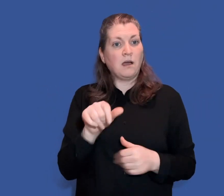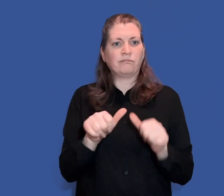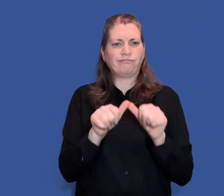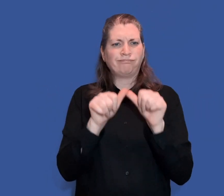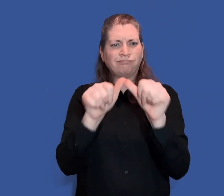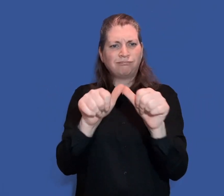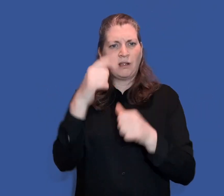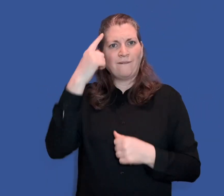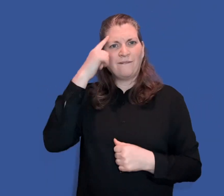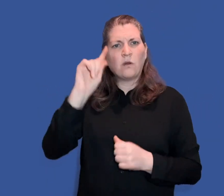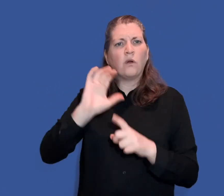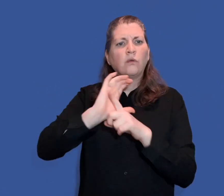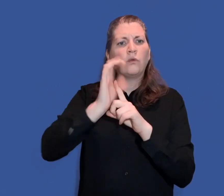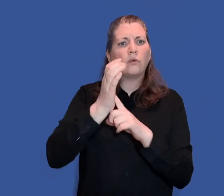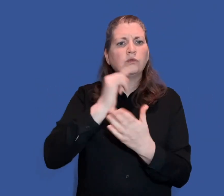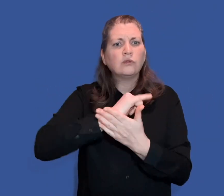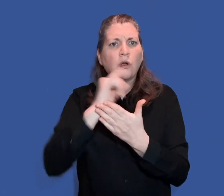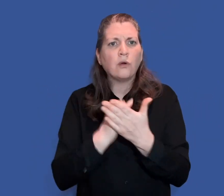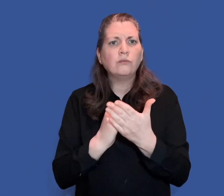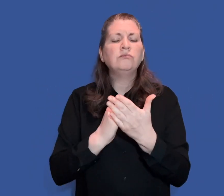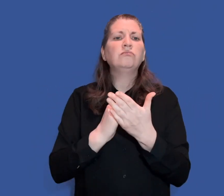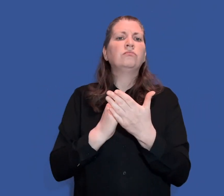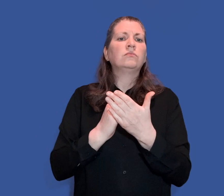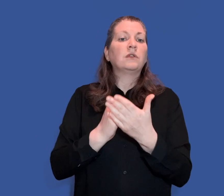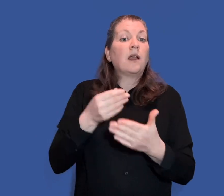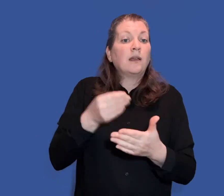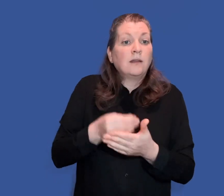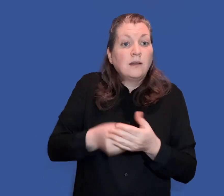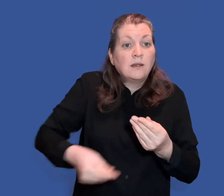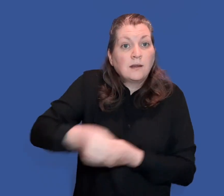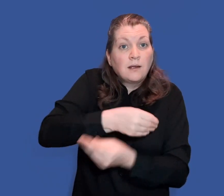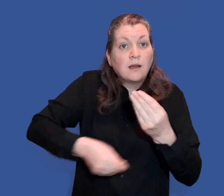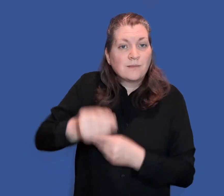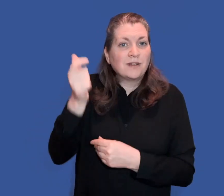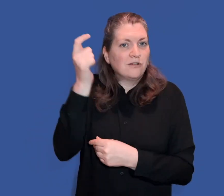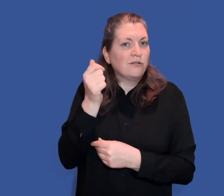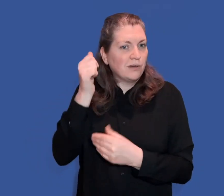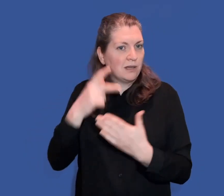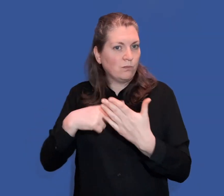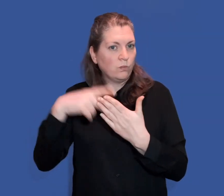This budget will be matched by the federal government, by the state.